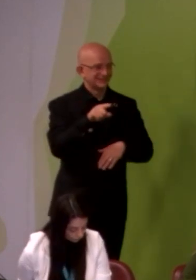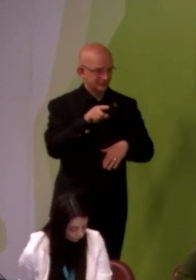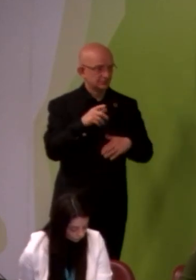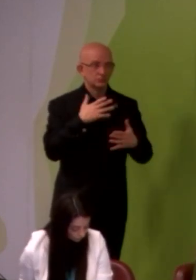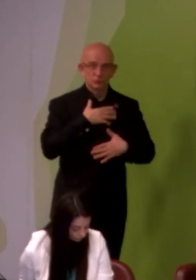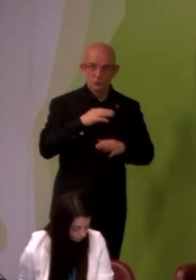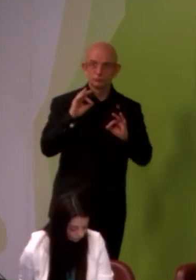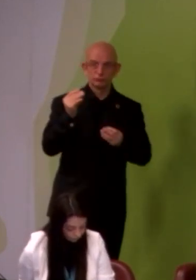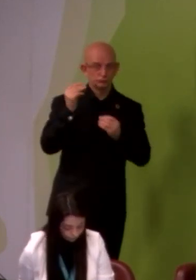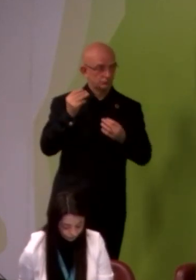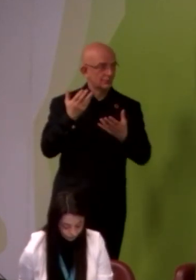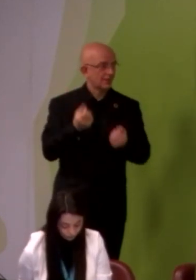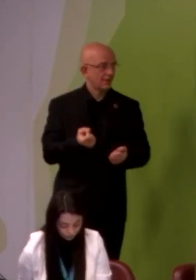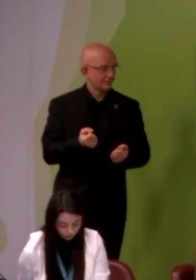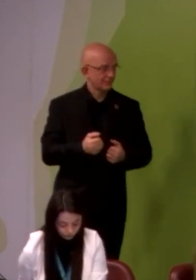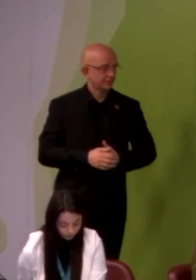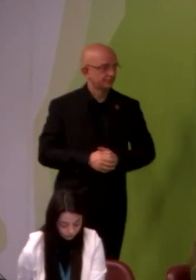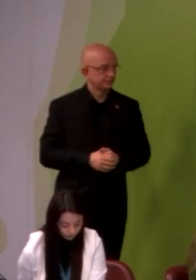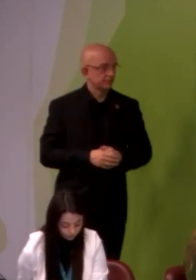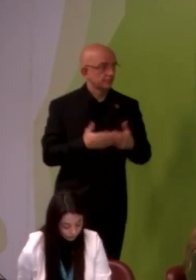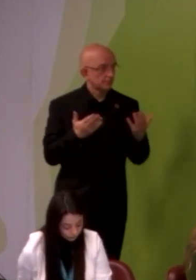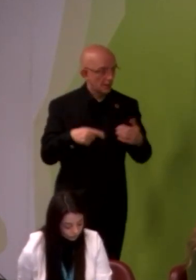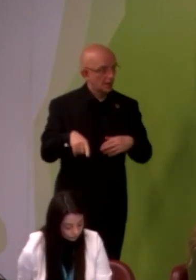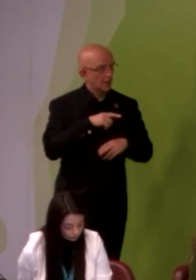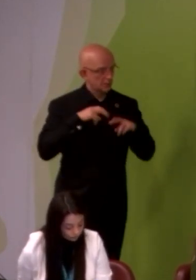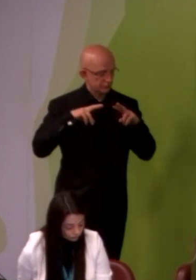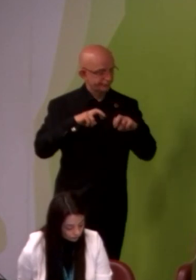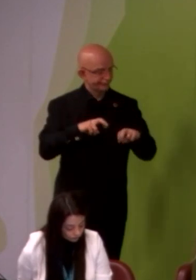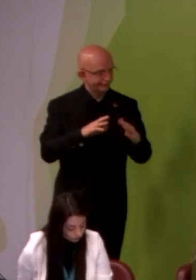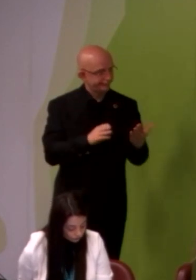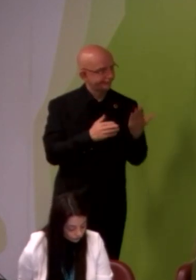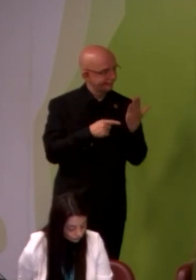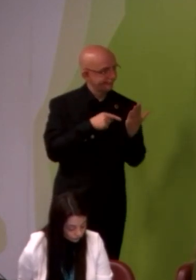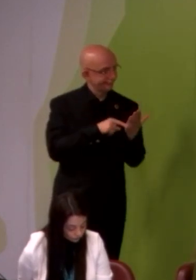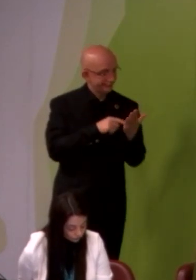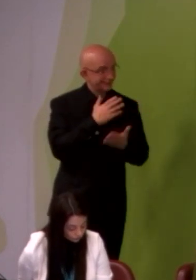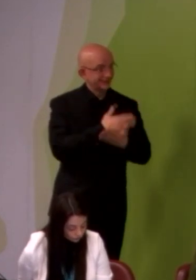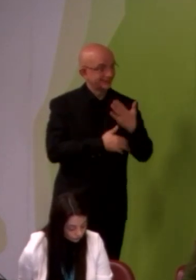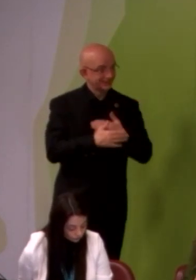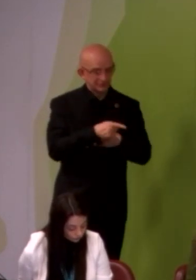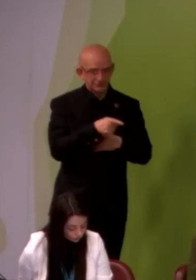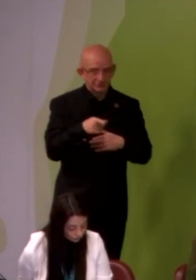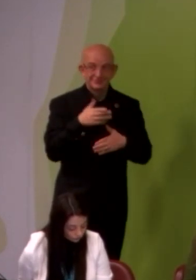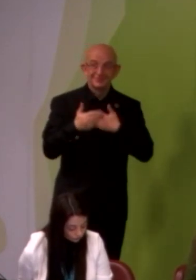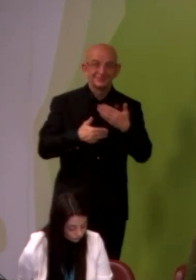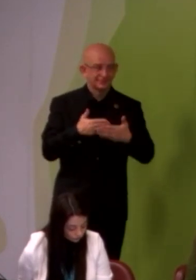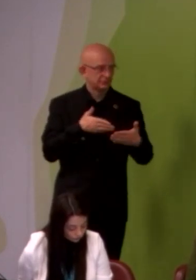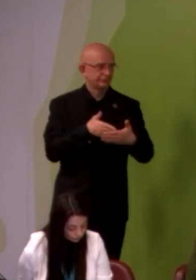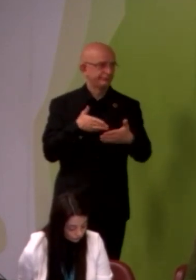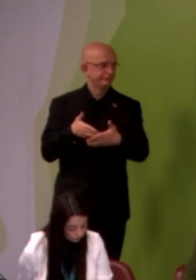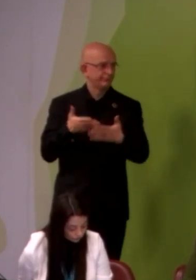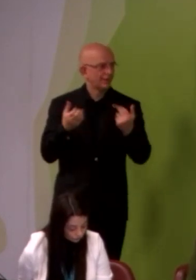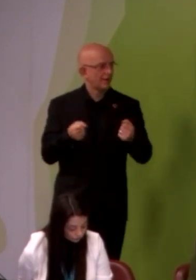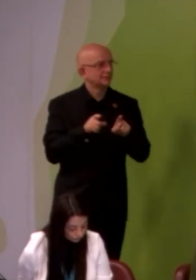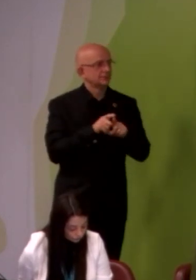Our study showed that children with disabilities face multiple barriers when accessing school. So things like geographic